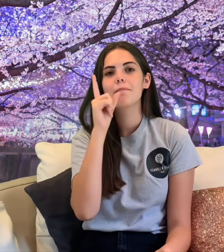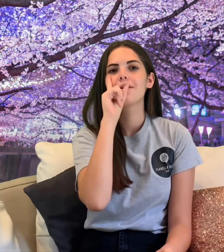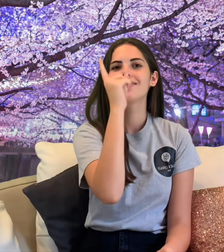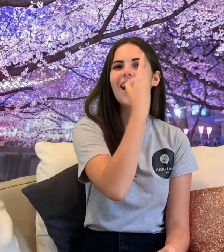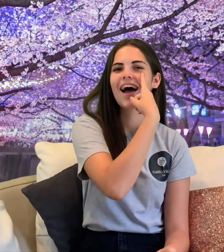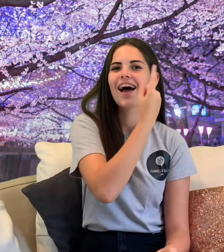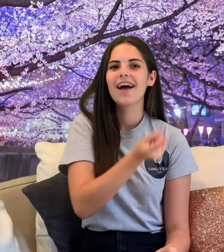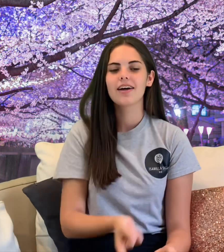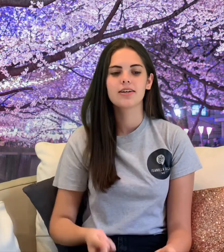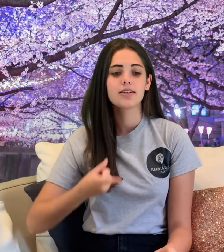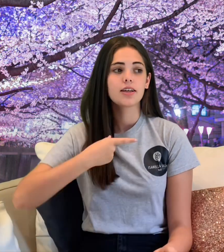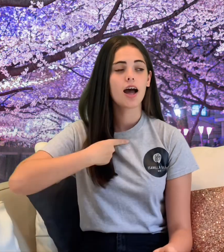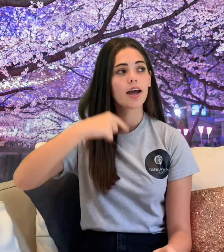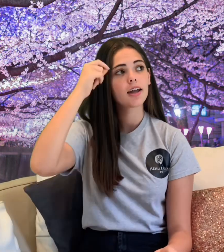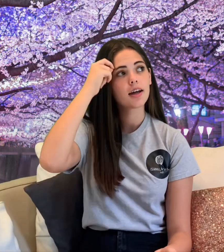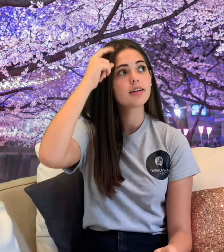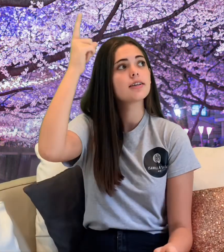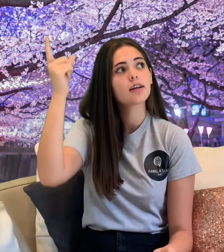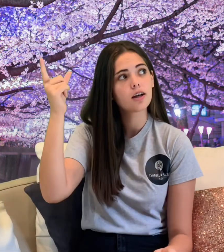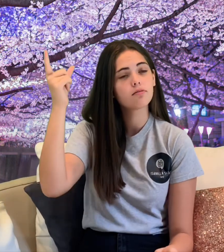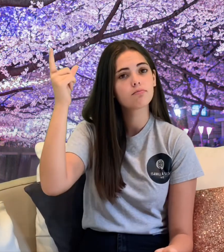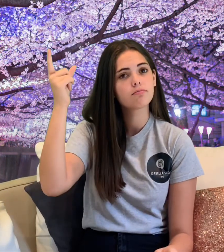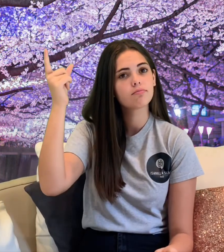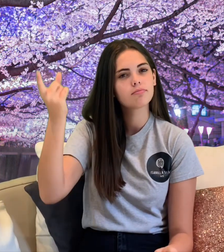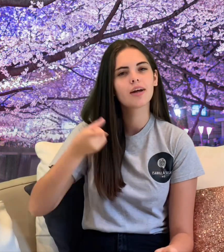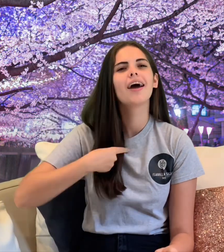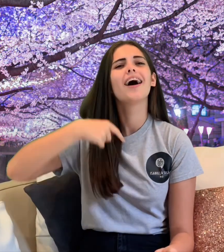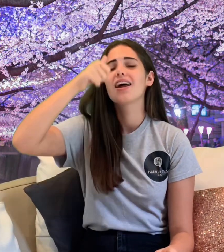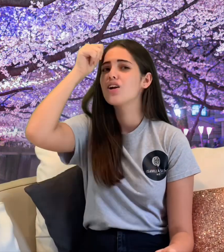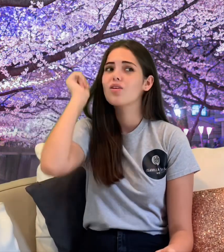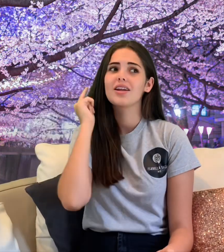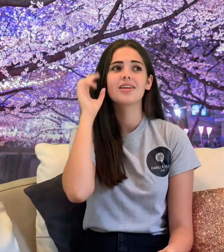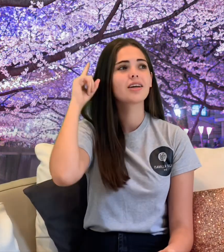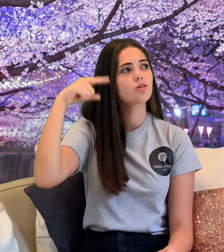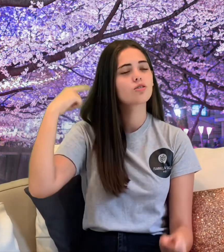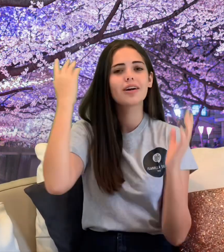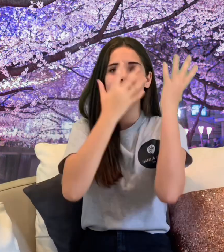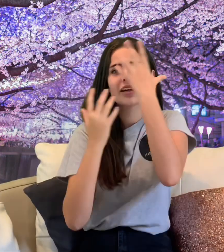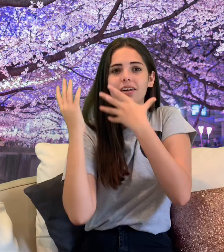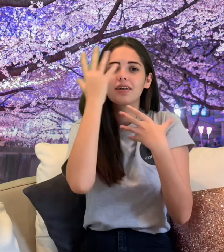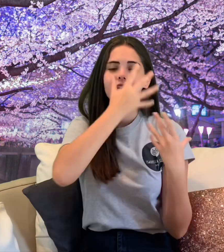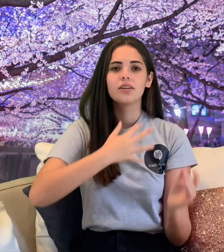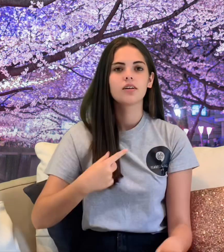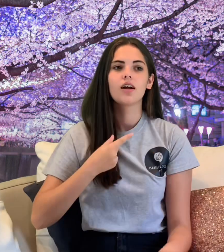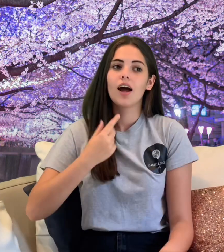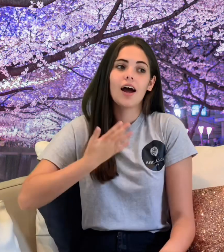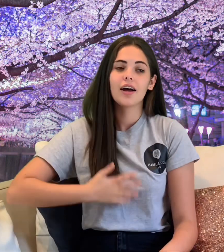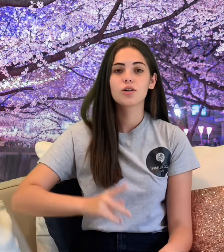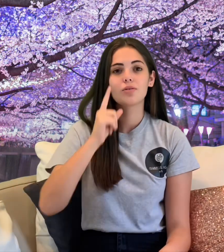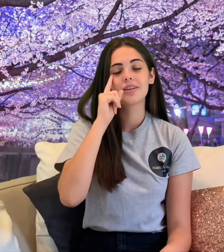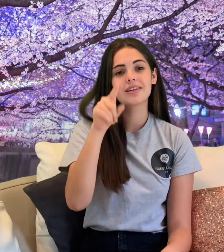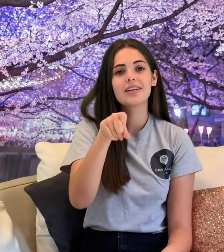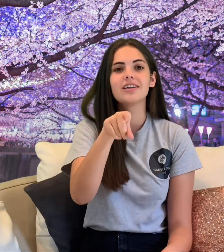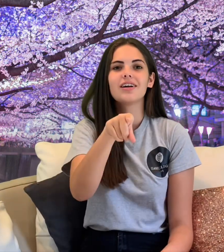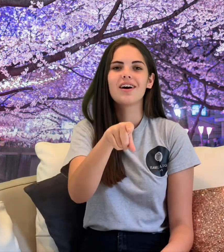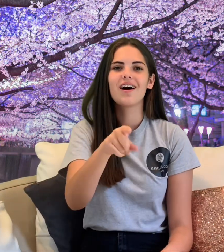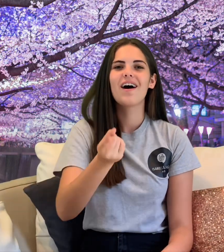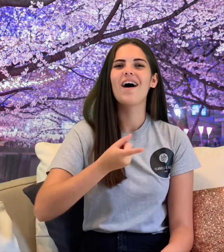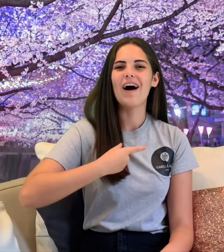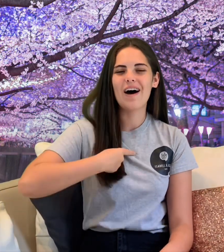rainbows ride. I got an idea. And I know that it sounds crazy. I just want to see ya. Oh,